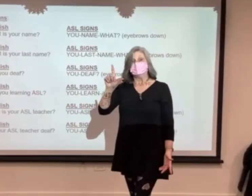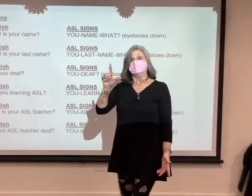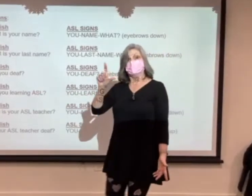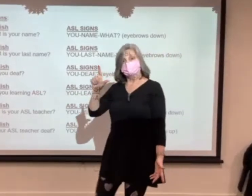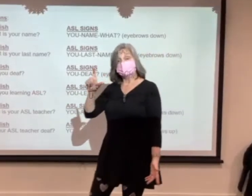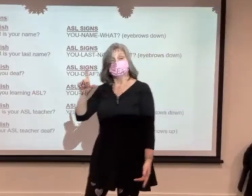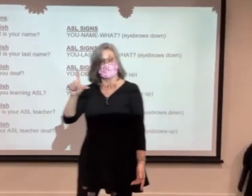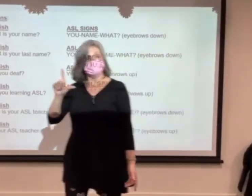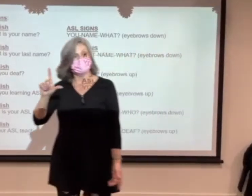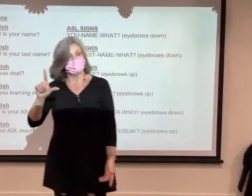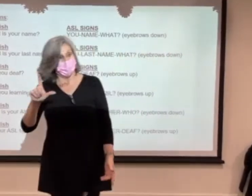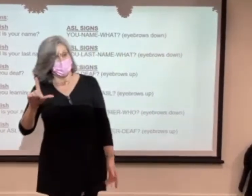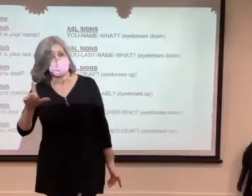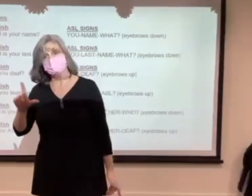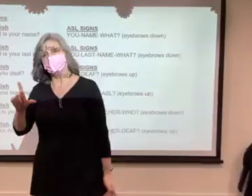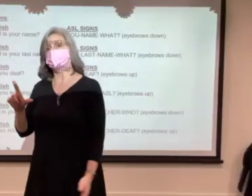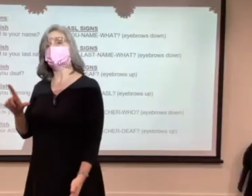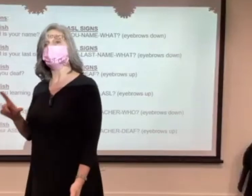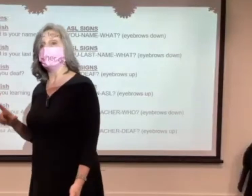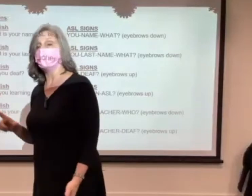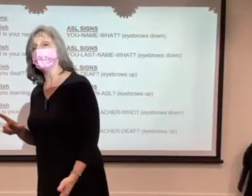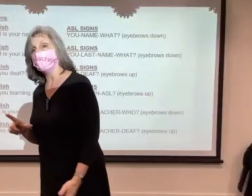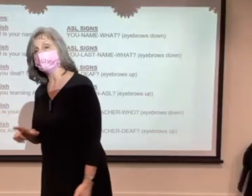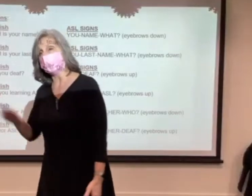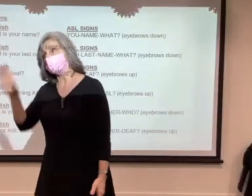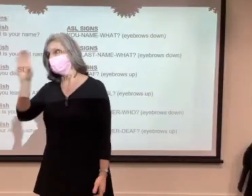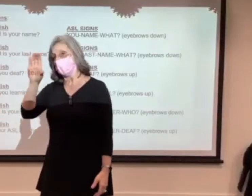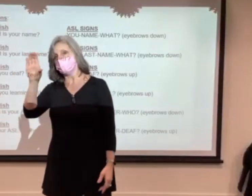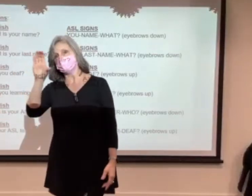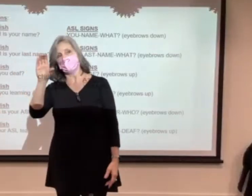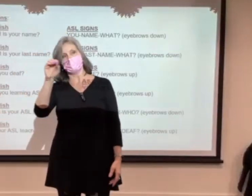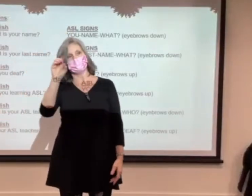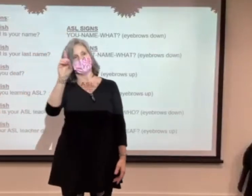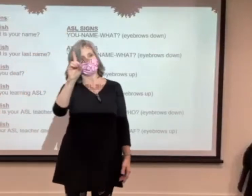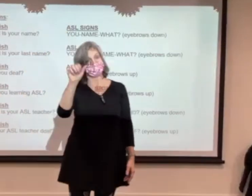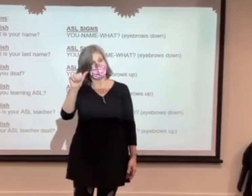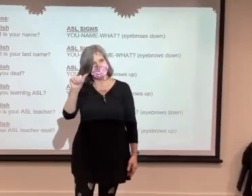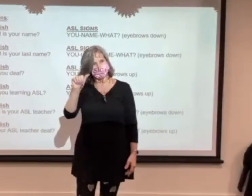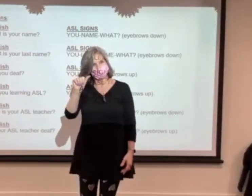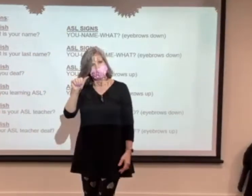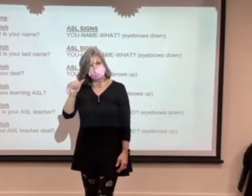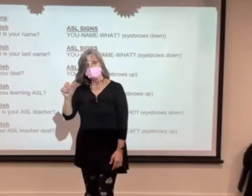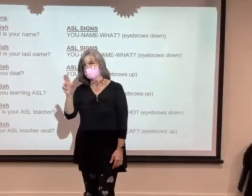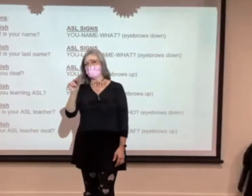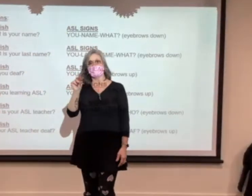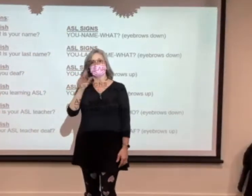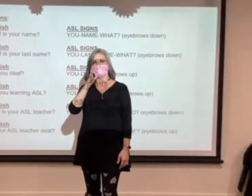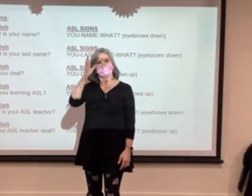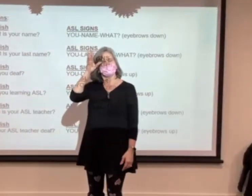Now, the reason they're asking you that is because if you are a CODA, a child of deaf adults, you'll say, no, my parents are